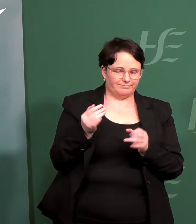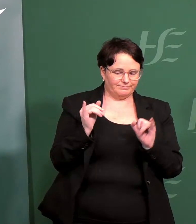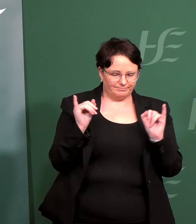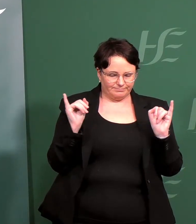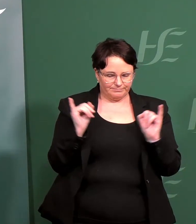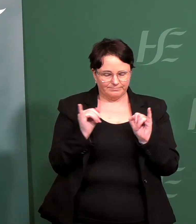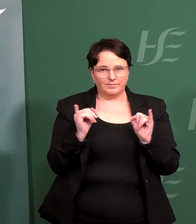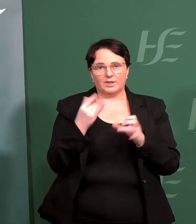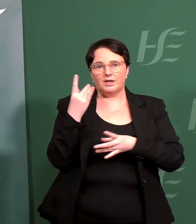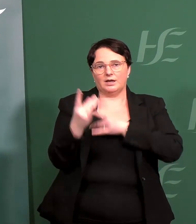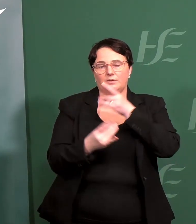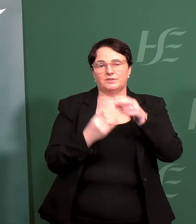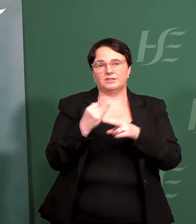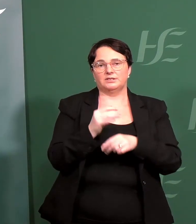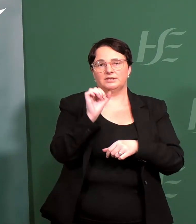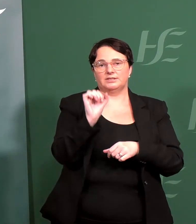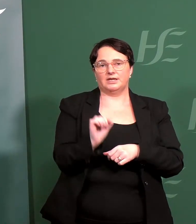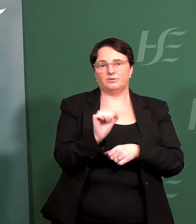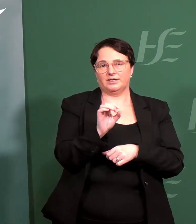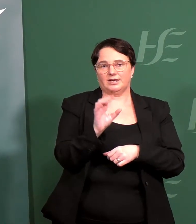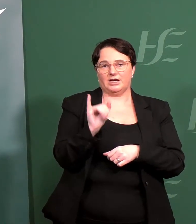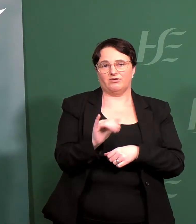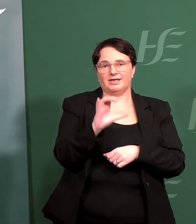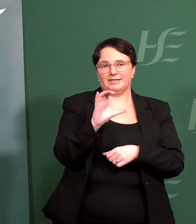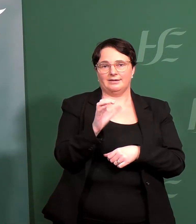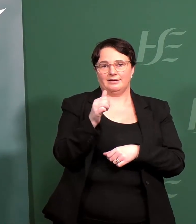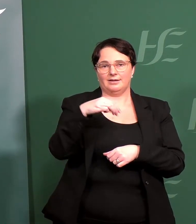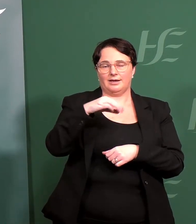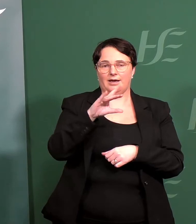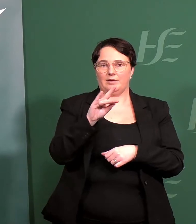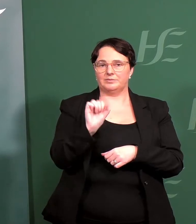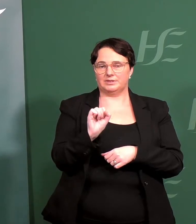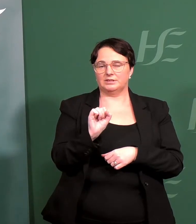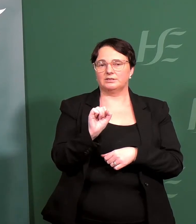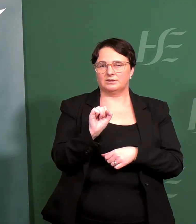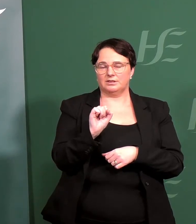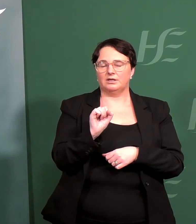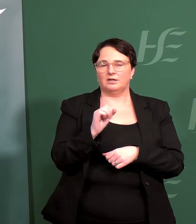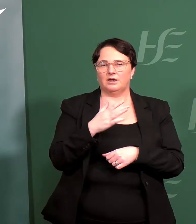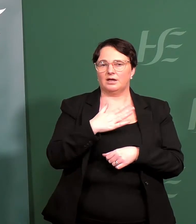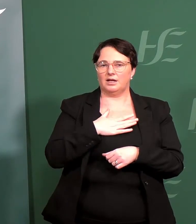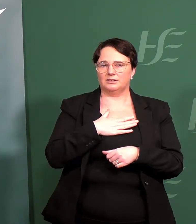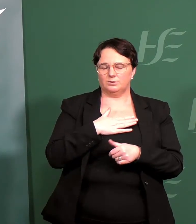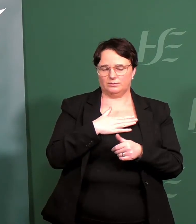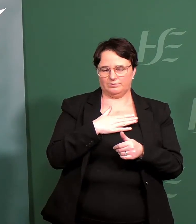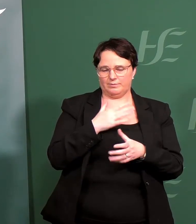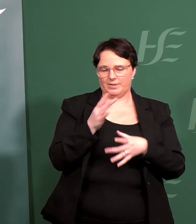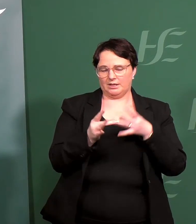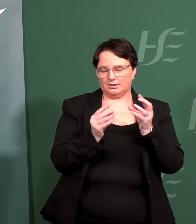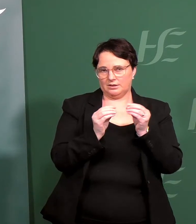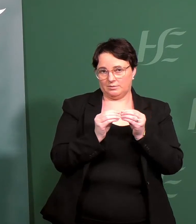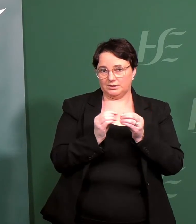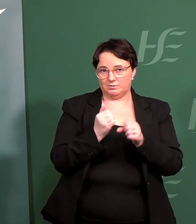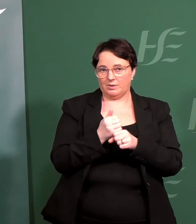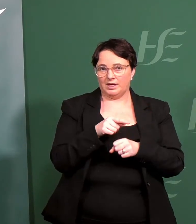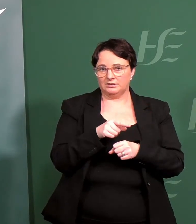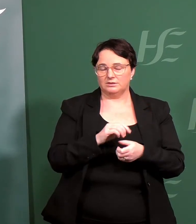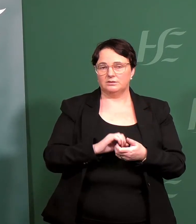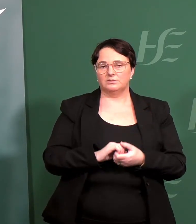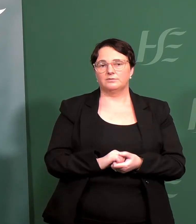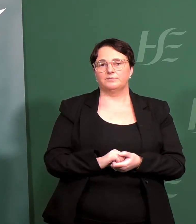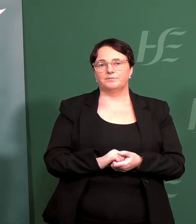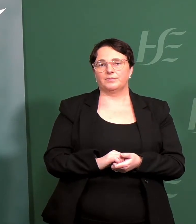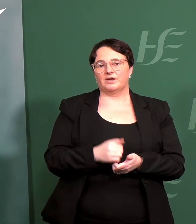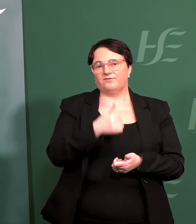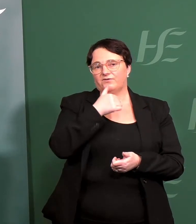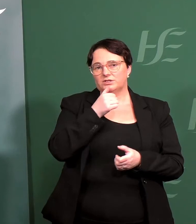dealing with related to the South Kerry CAMHS, and I want to make a few comments related to this. Firstly, to say